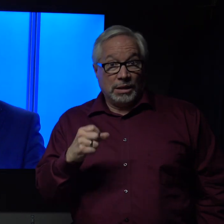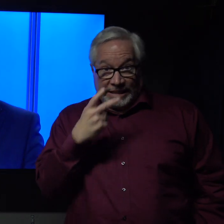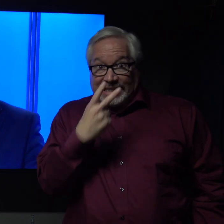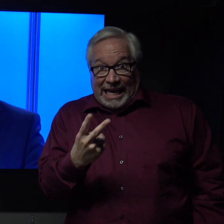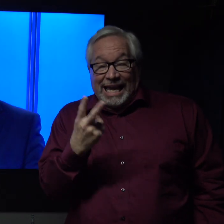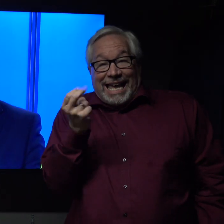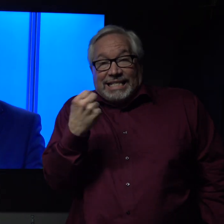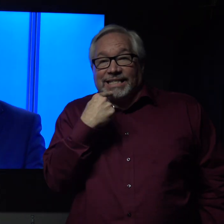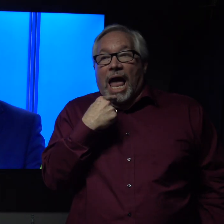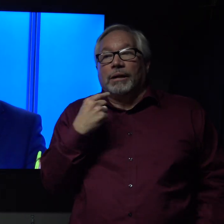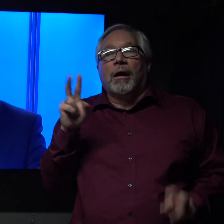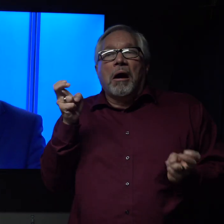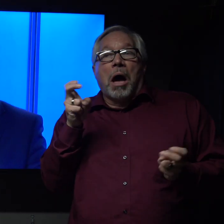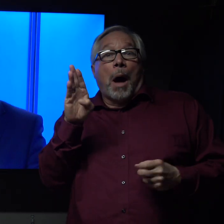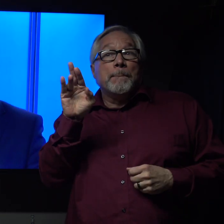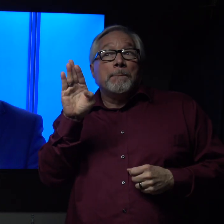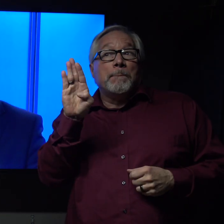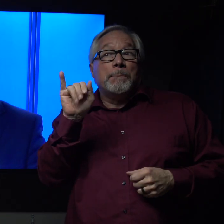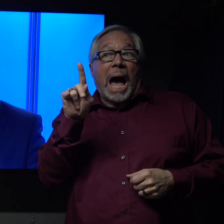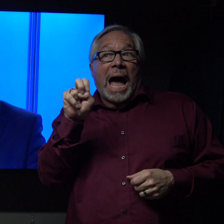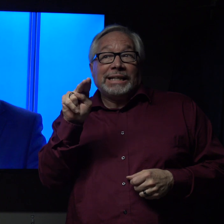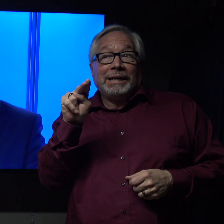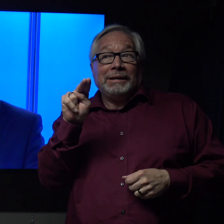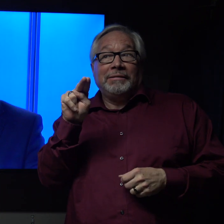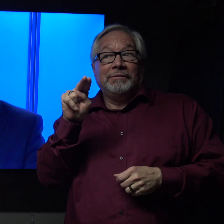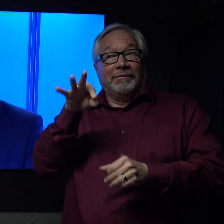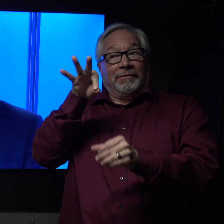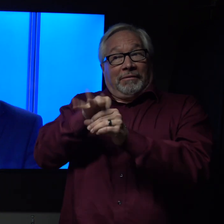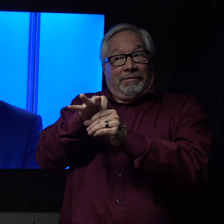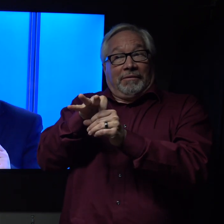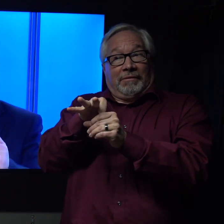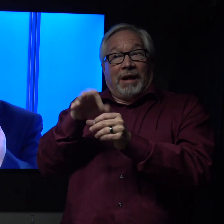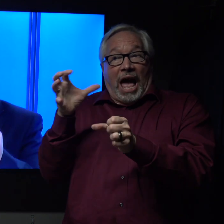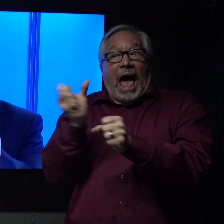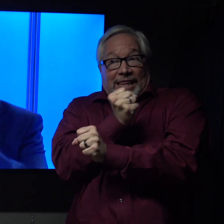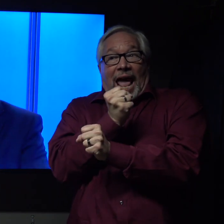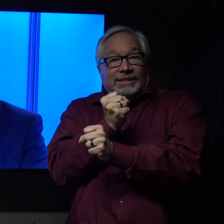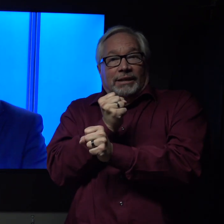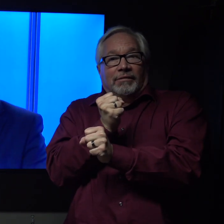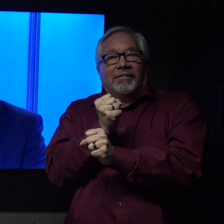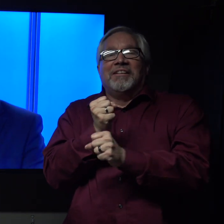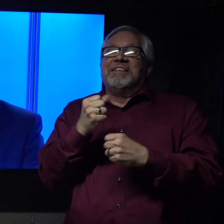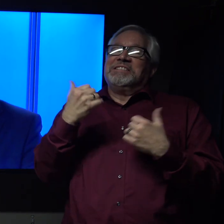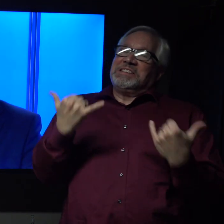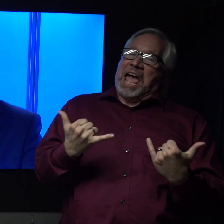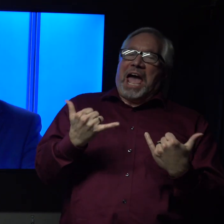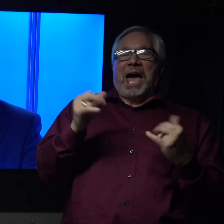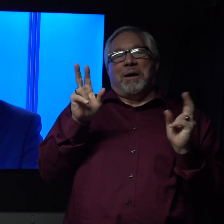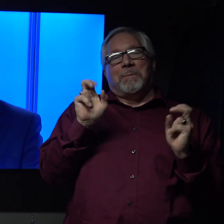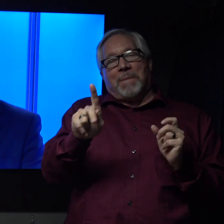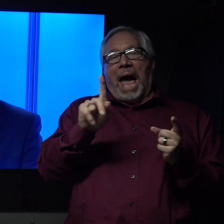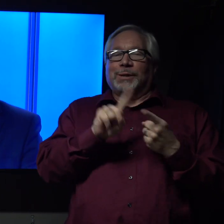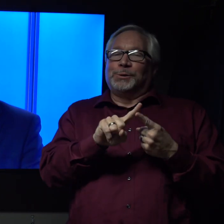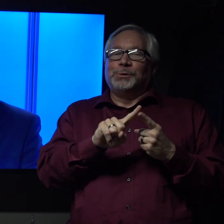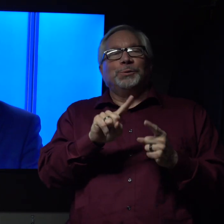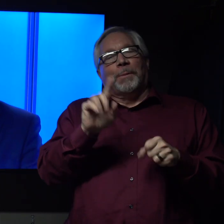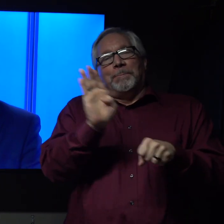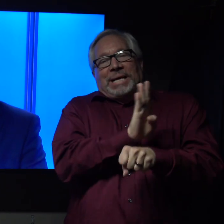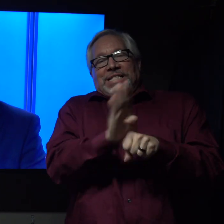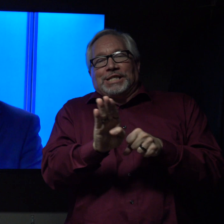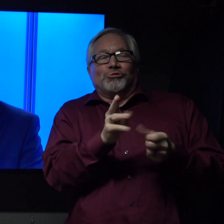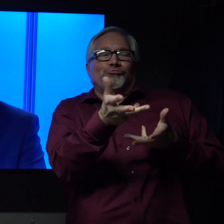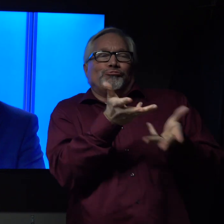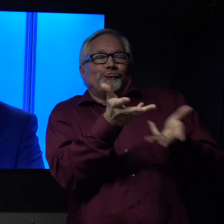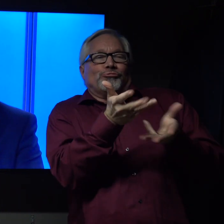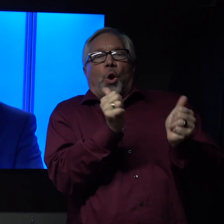He says, now, did you hear what he said there? But now we see Biden was elected. And essentially, he's saying, it's time to get back to business with